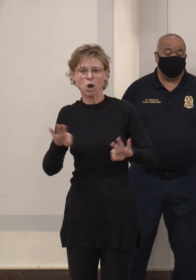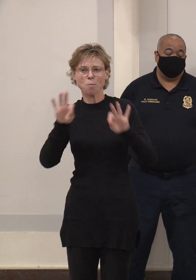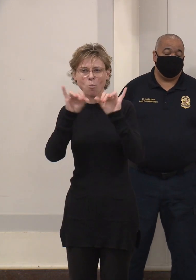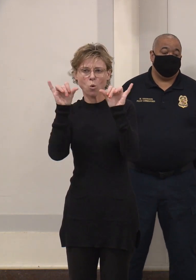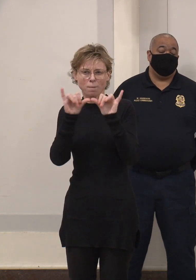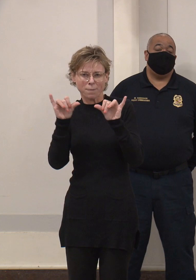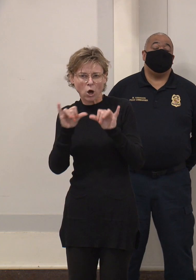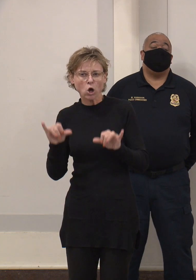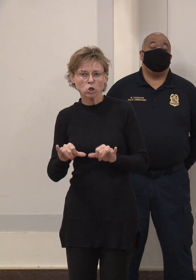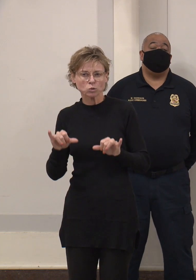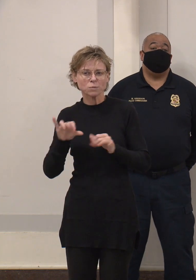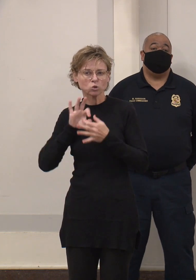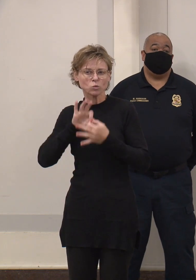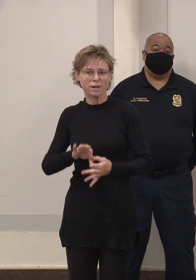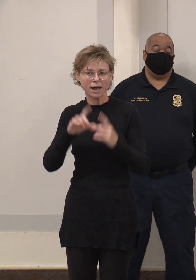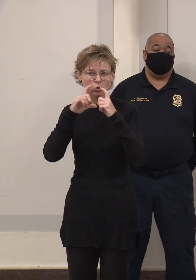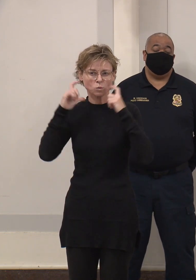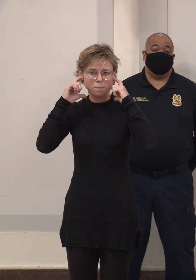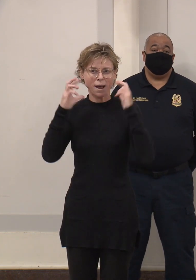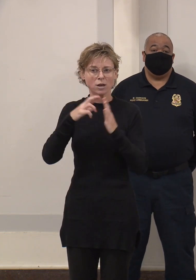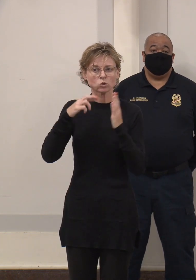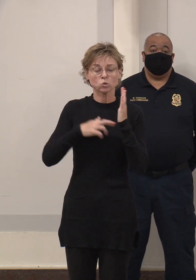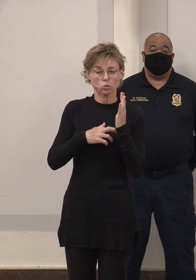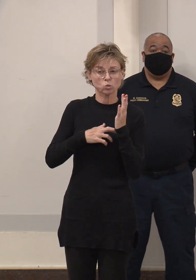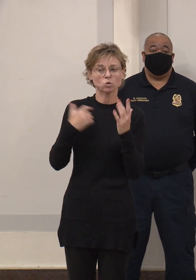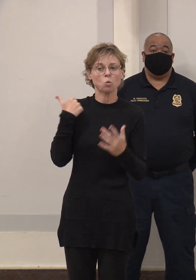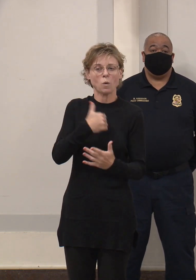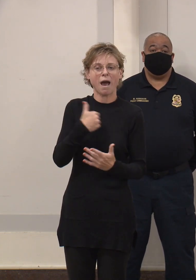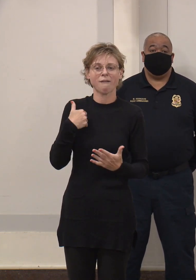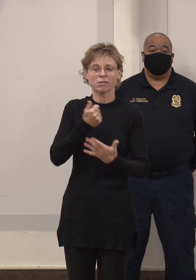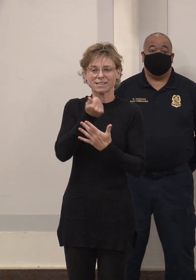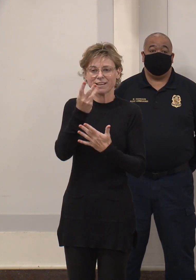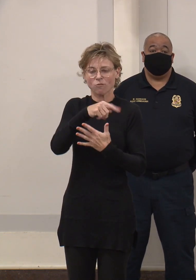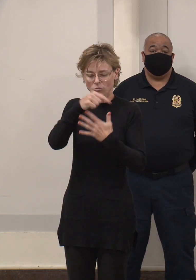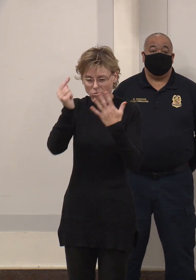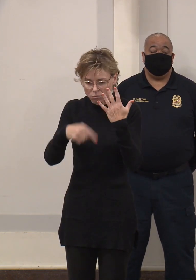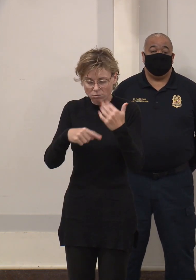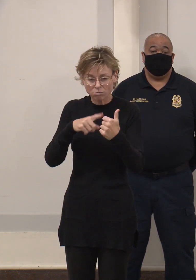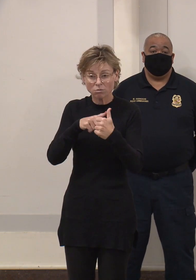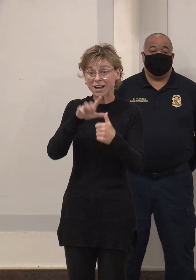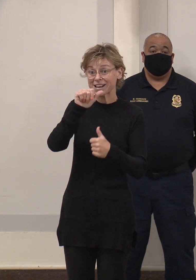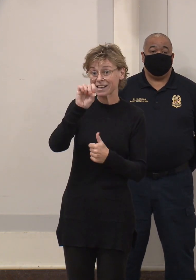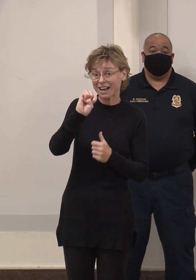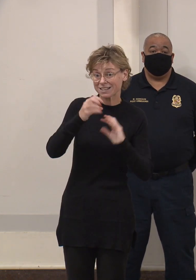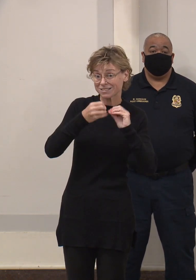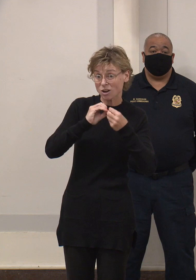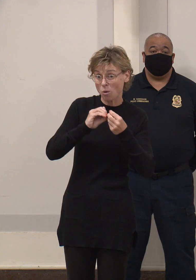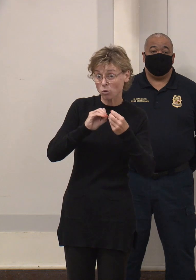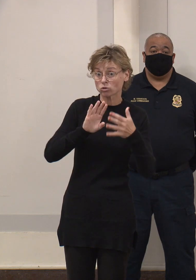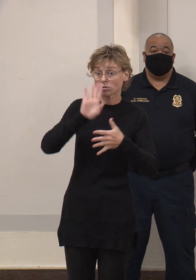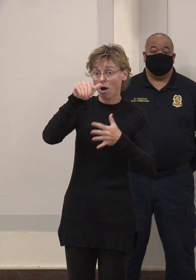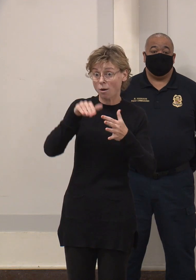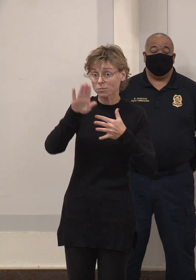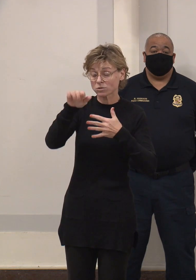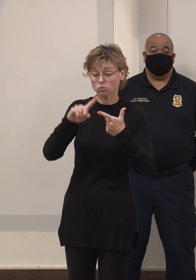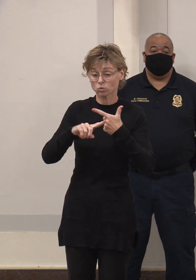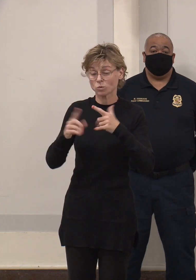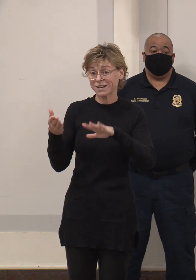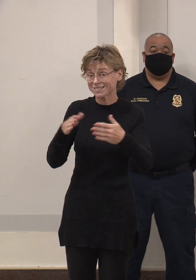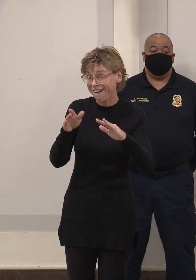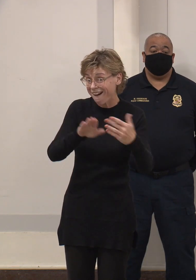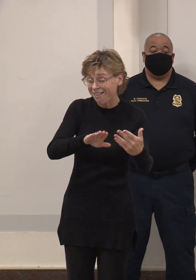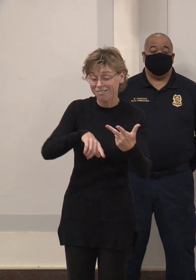mask mandate. We base these decisions on a number of factors, including case rates, deaths,